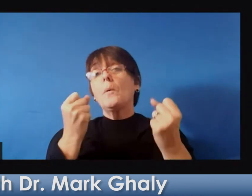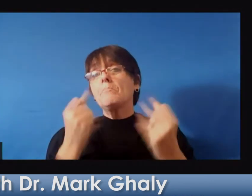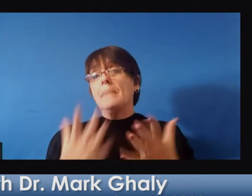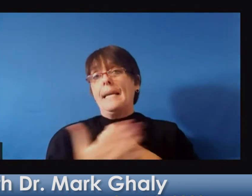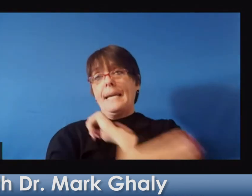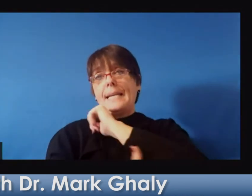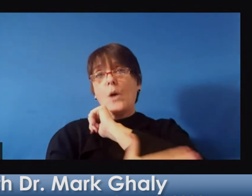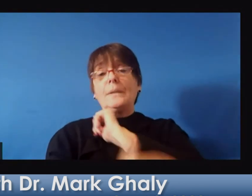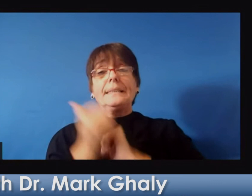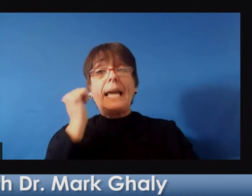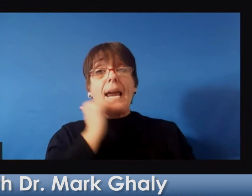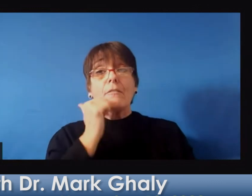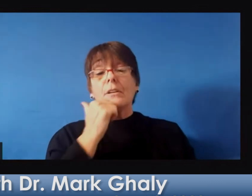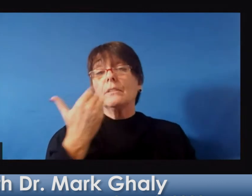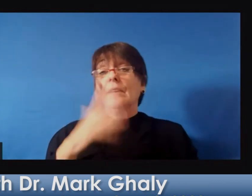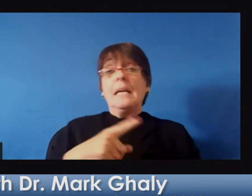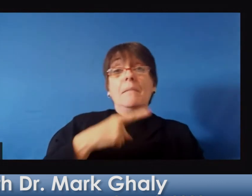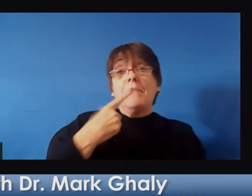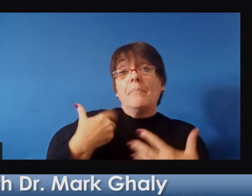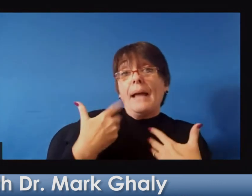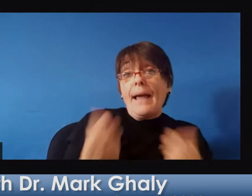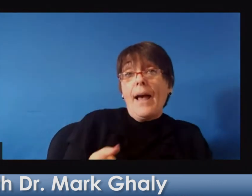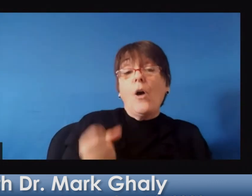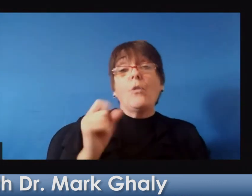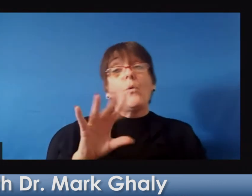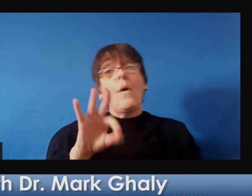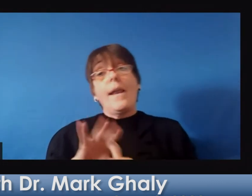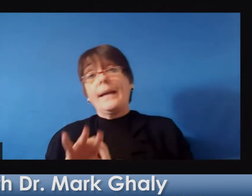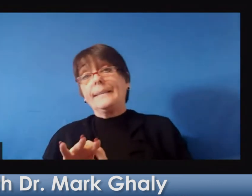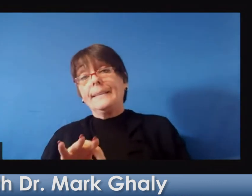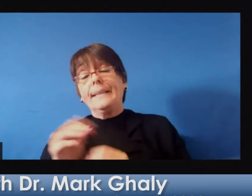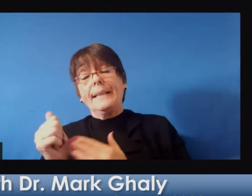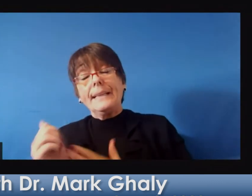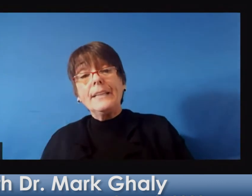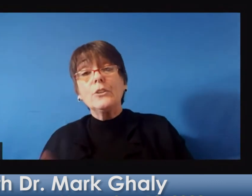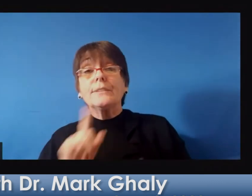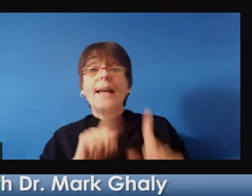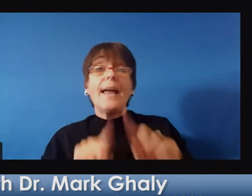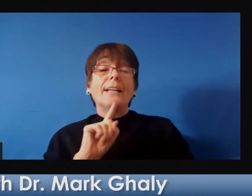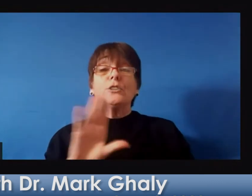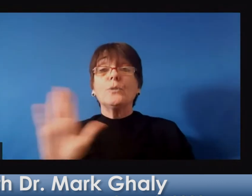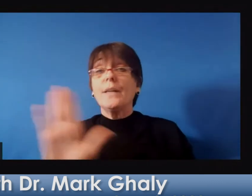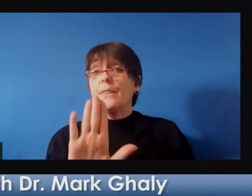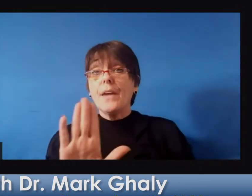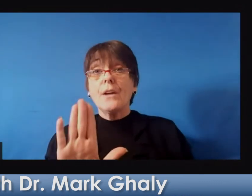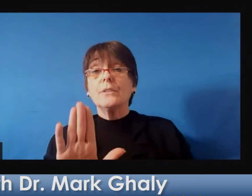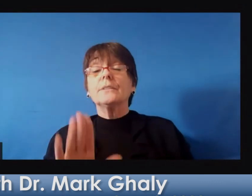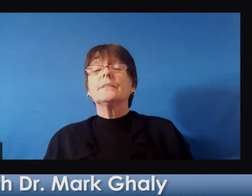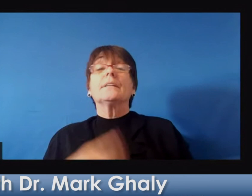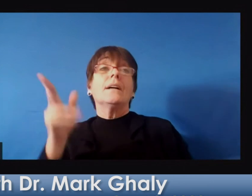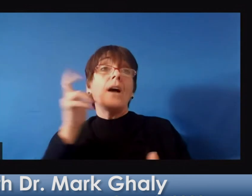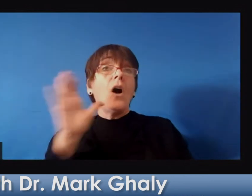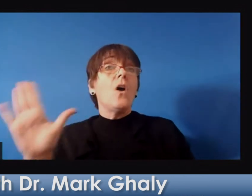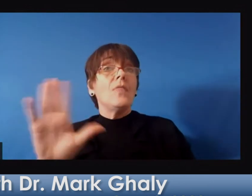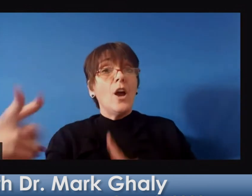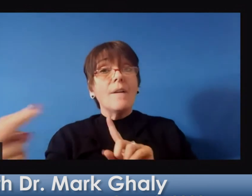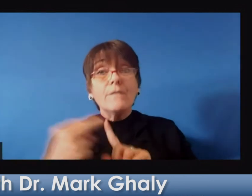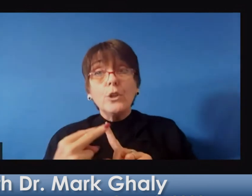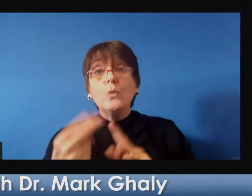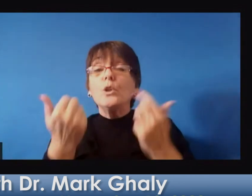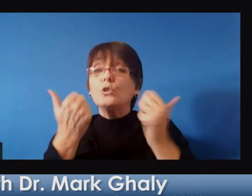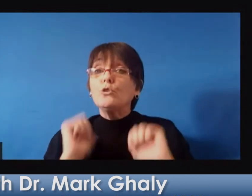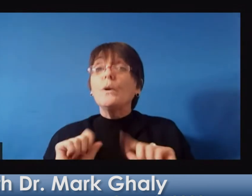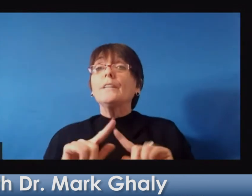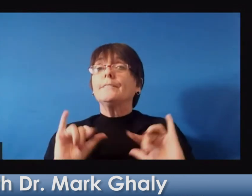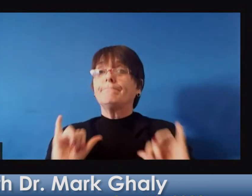day, whether it's their public health leaders, their elected leaders, answering questions, hearing perspectives, hearing viewpoints, and trying to